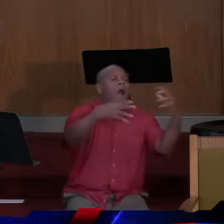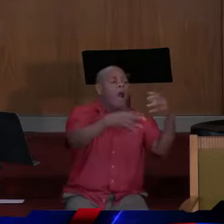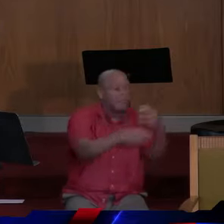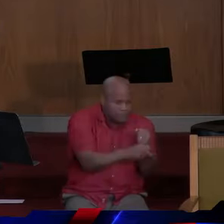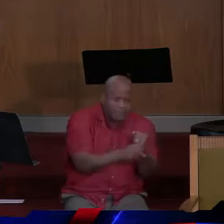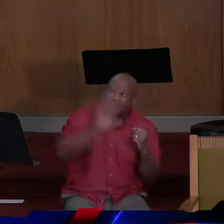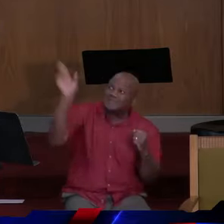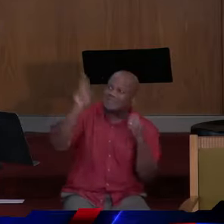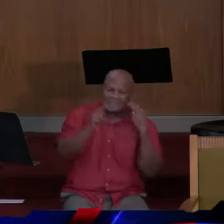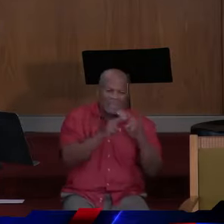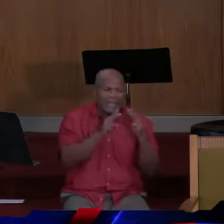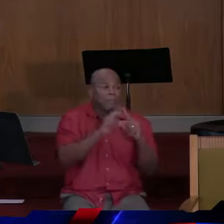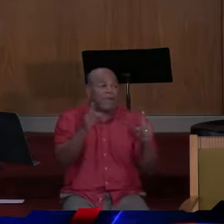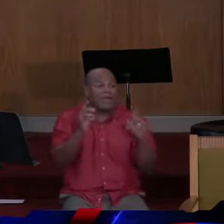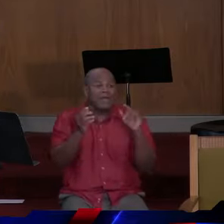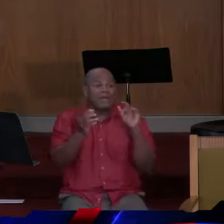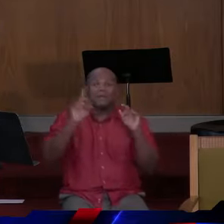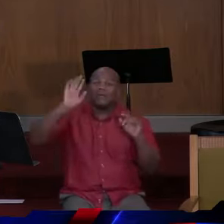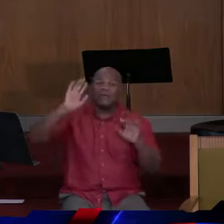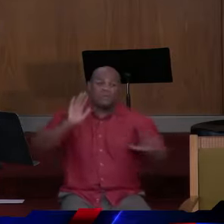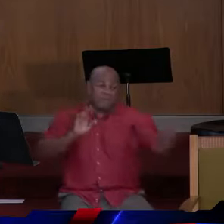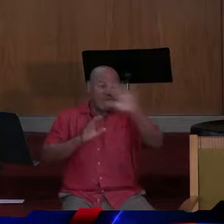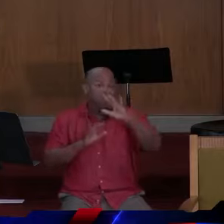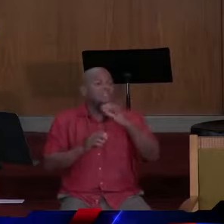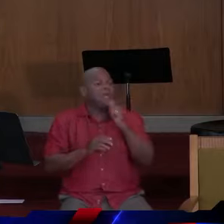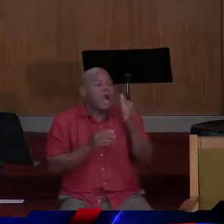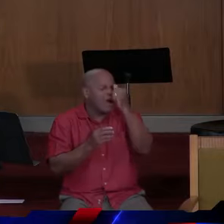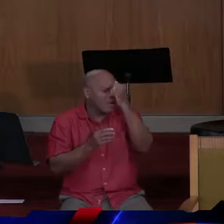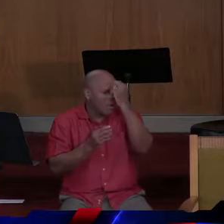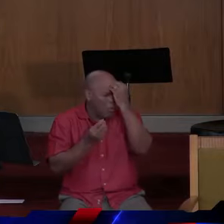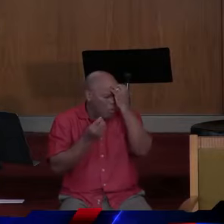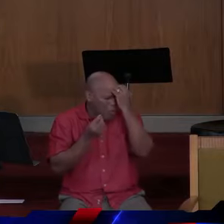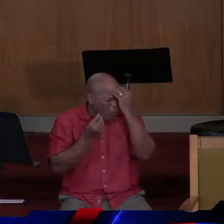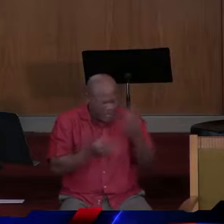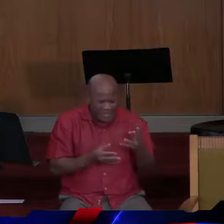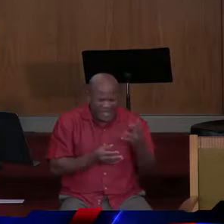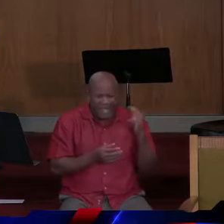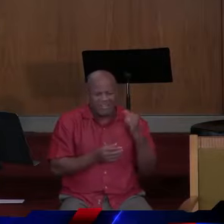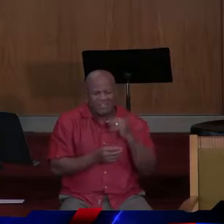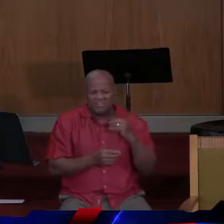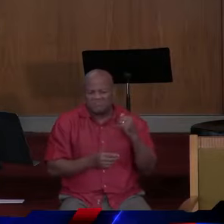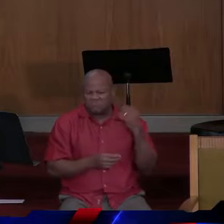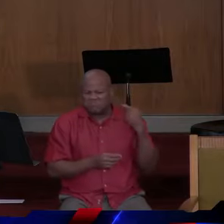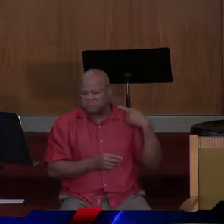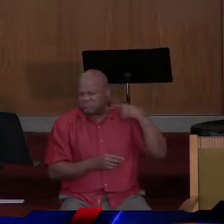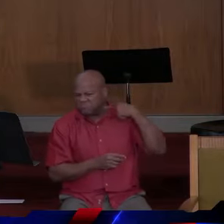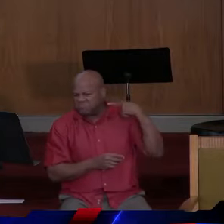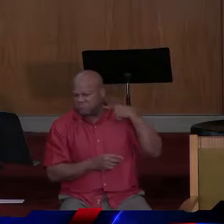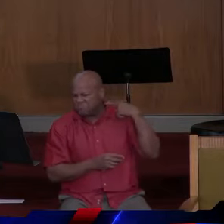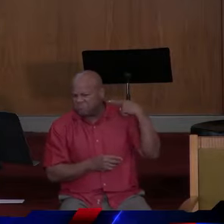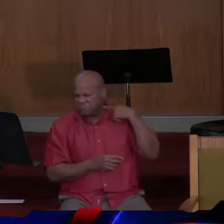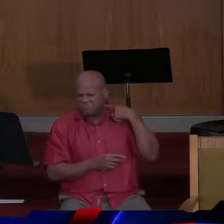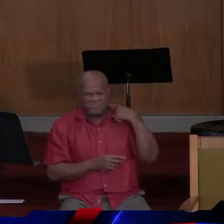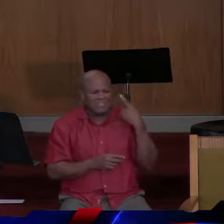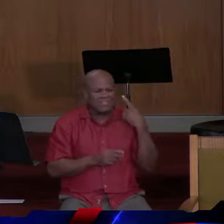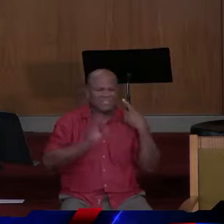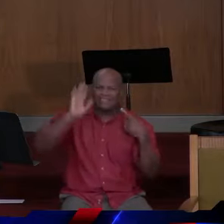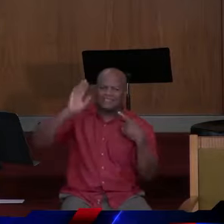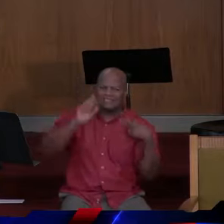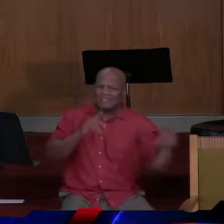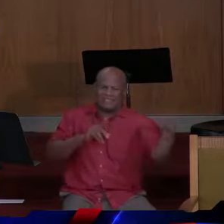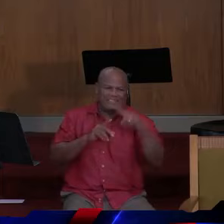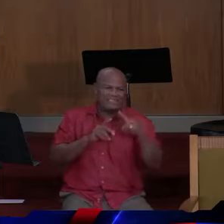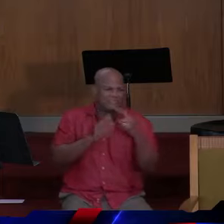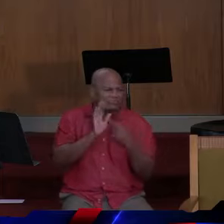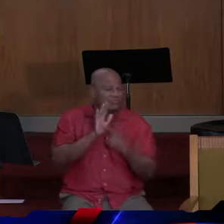here it is. In their disobedience and their stiff-neckedness, the scripture and the, implies that